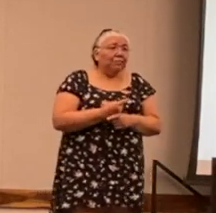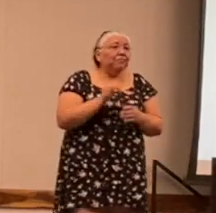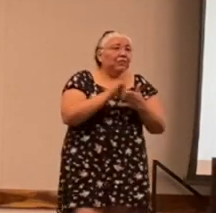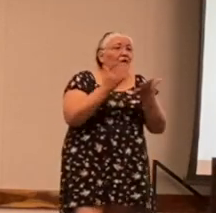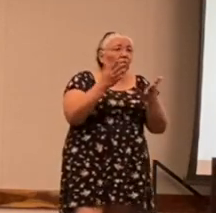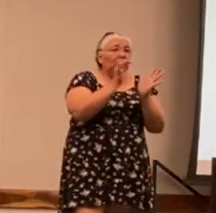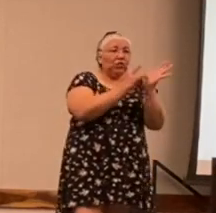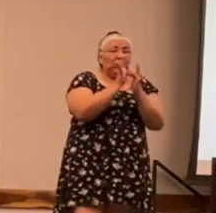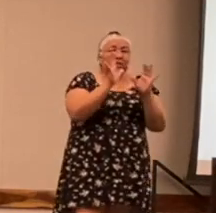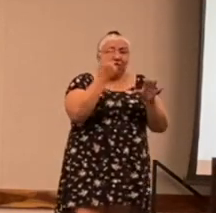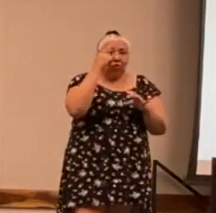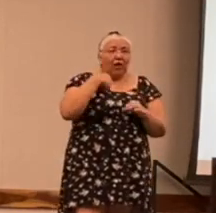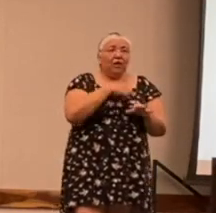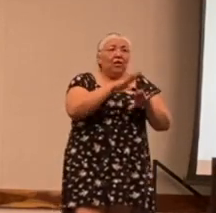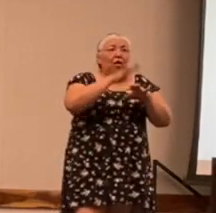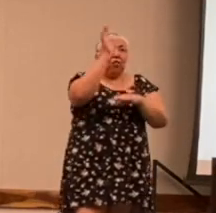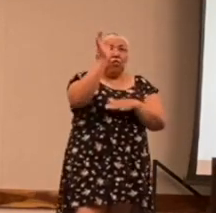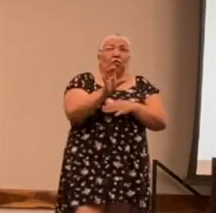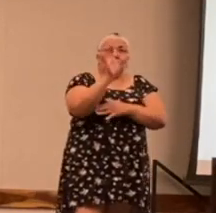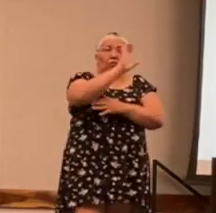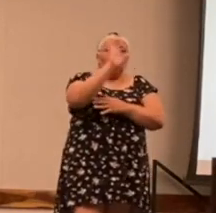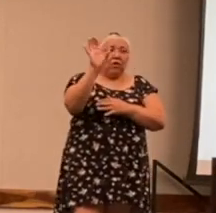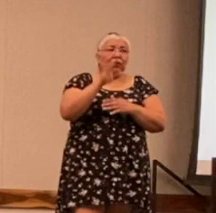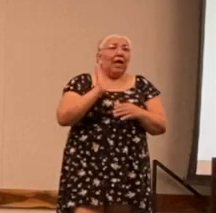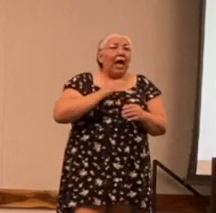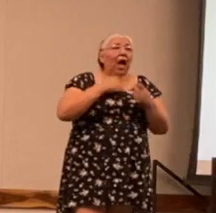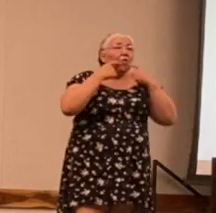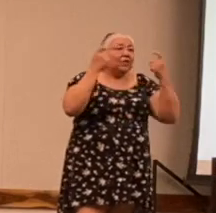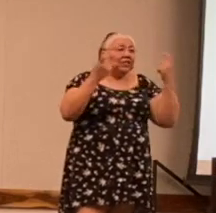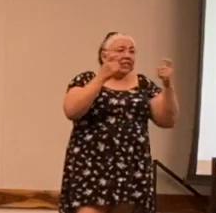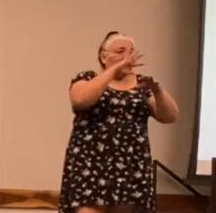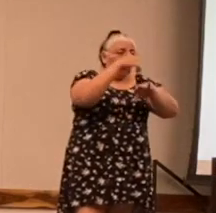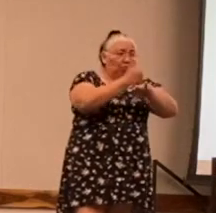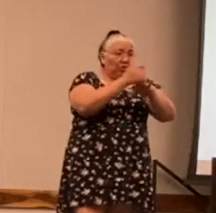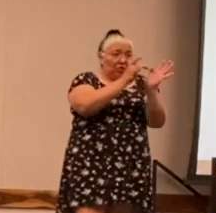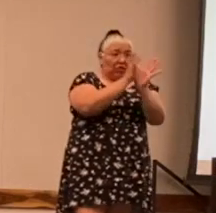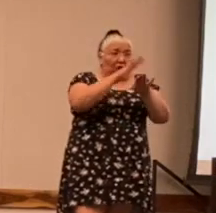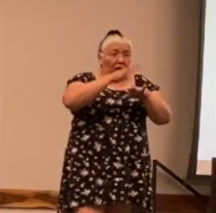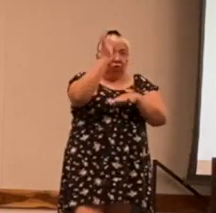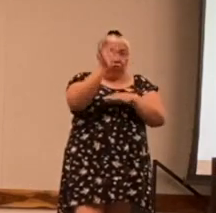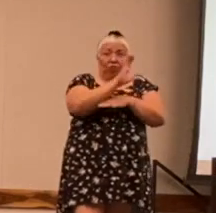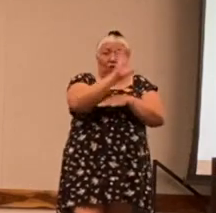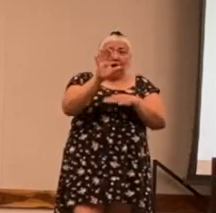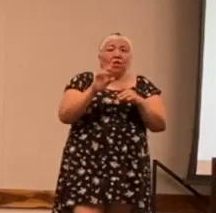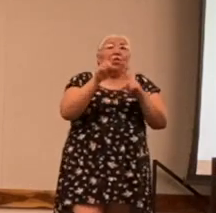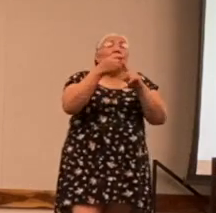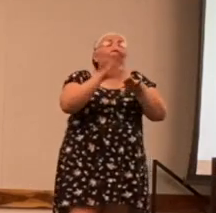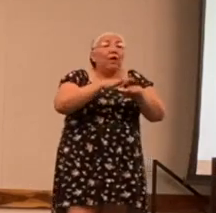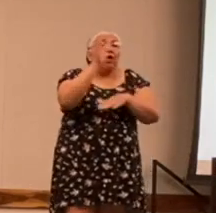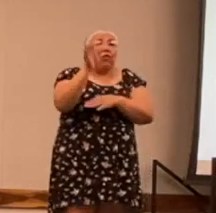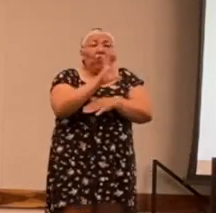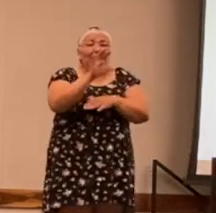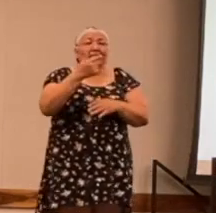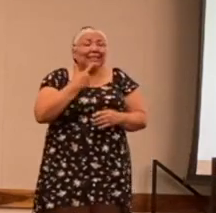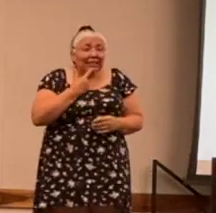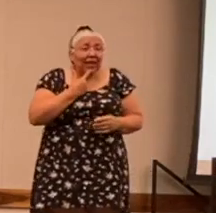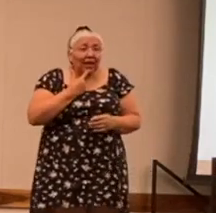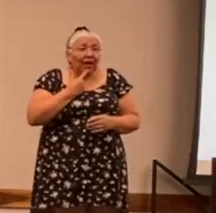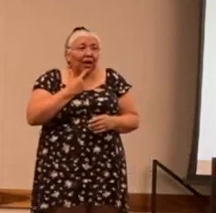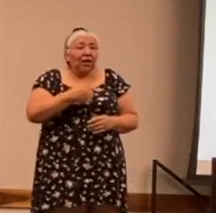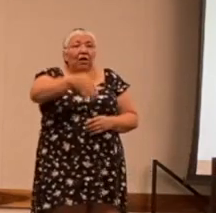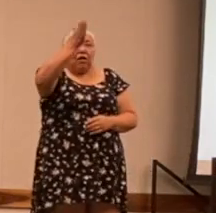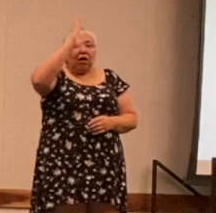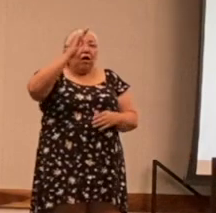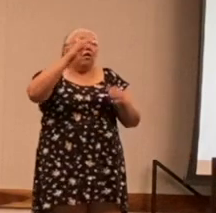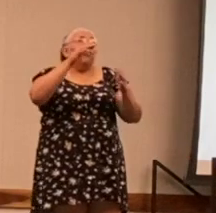what Jesus did for us on the cross? Listen, our sins put Jesus on the cross. Yet when he was on the cross, he said, Father, forgive them,